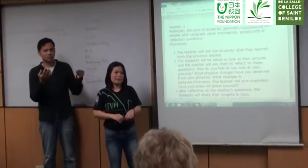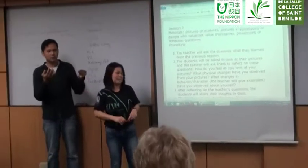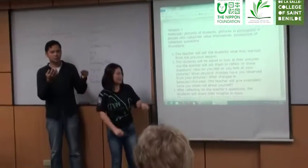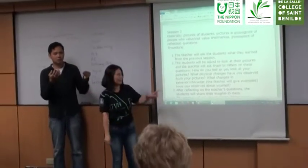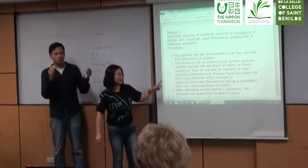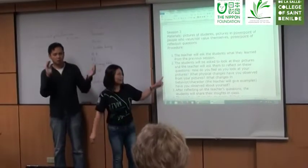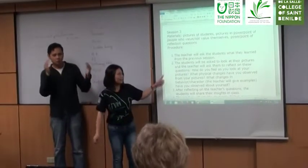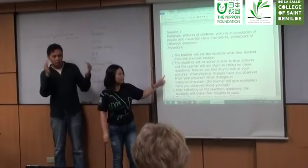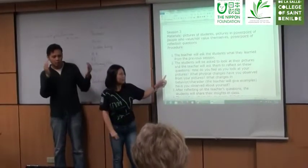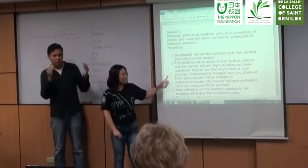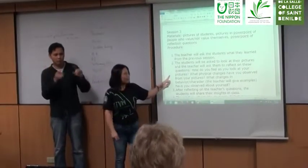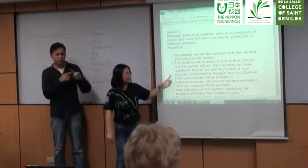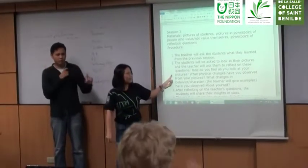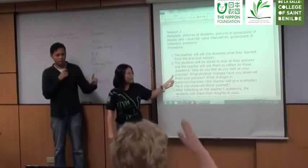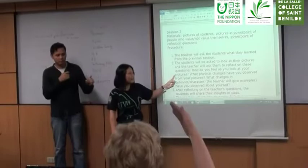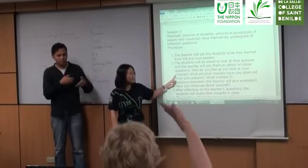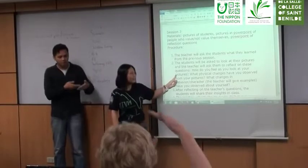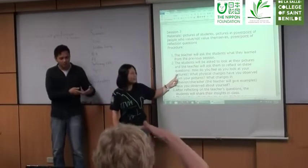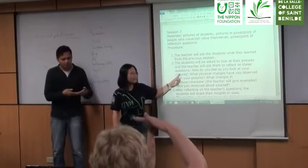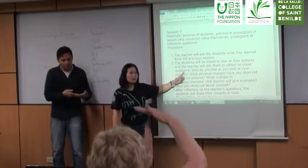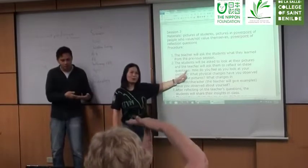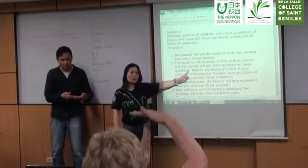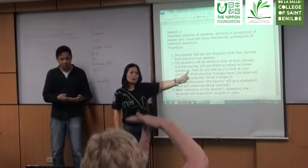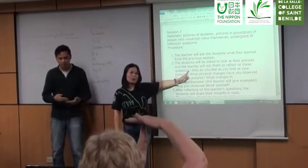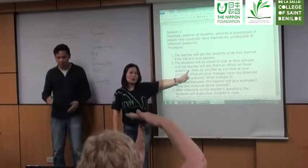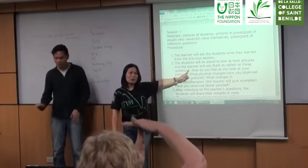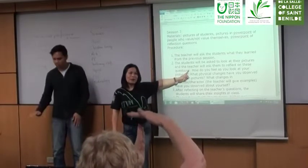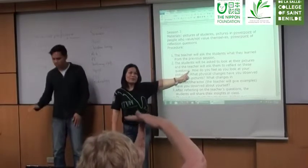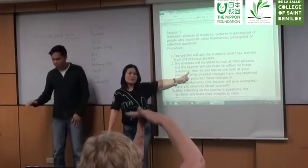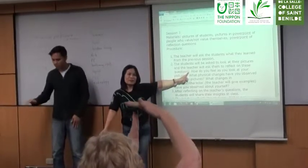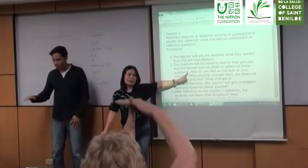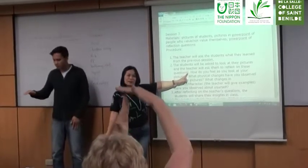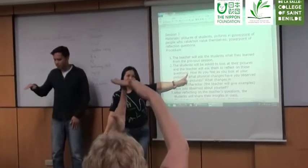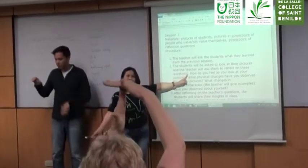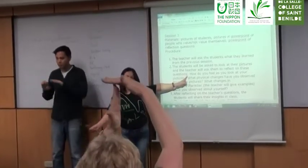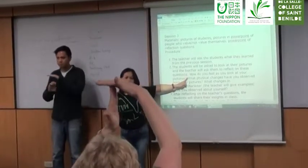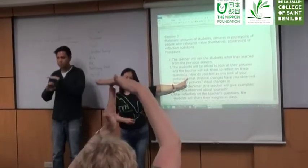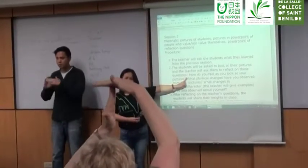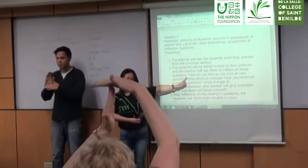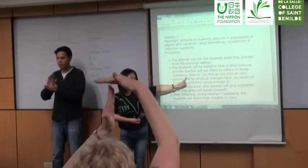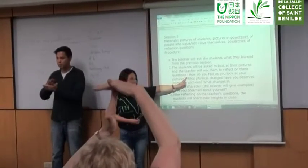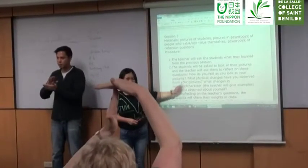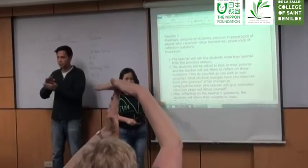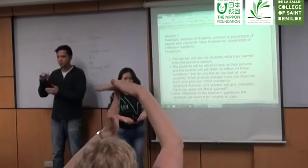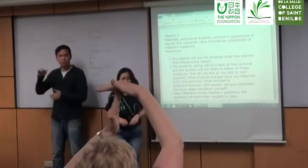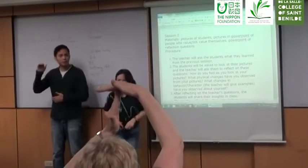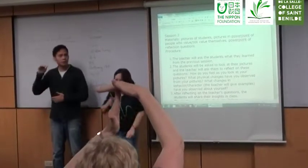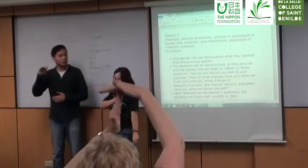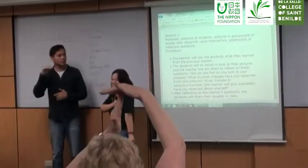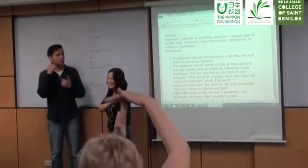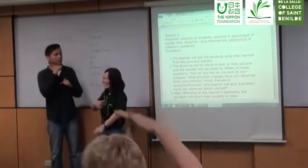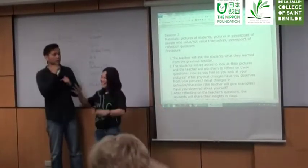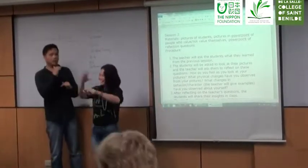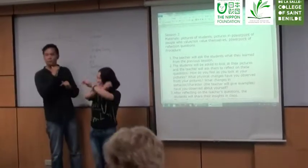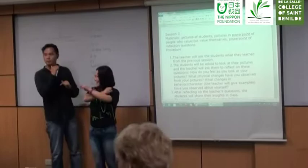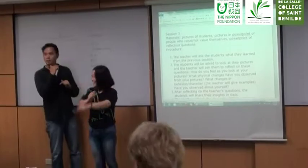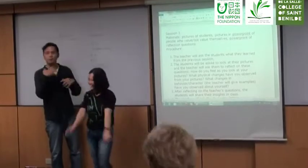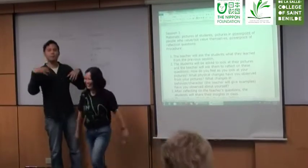elementary. And then, so, as they look at their sorry.